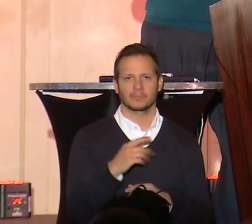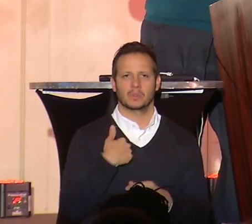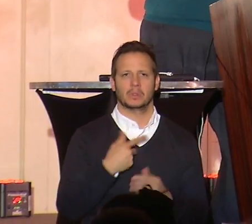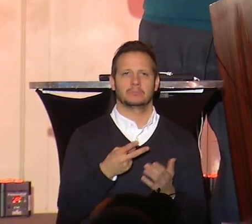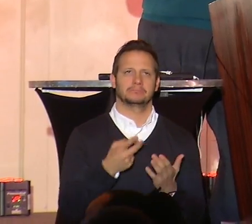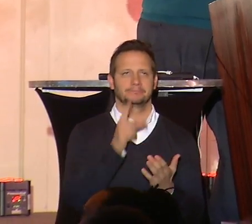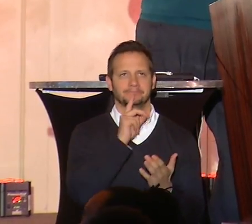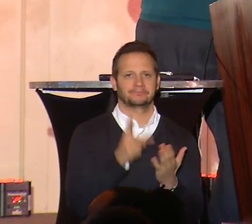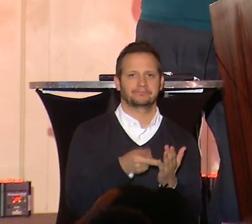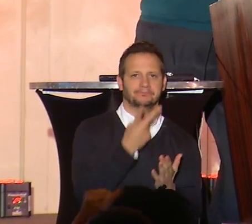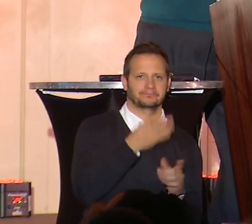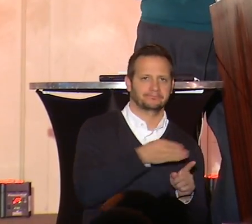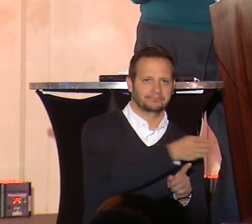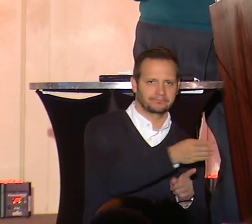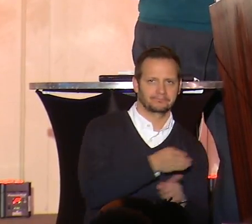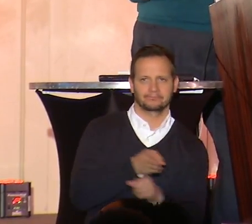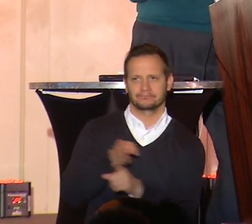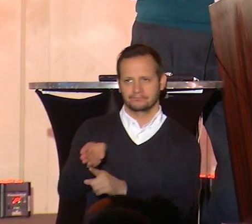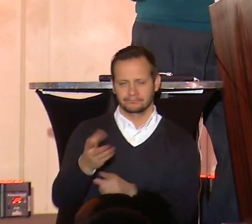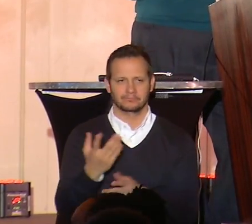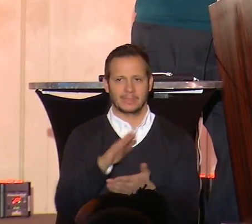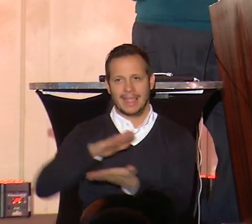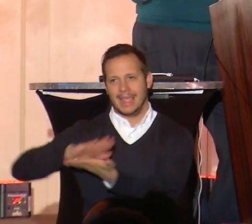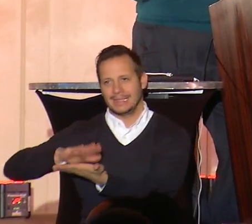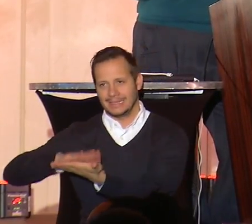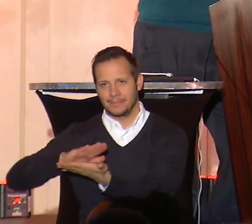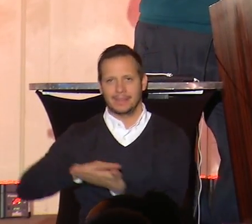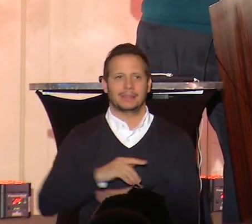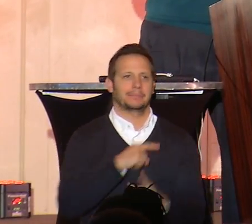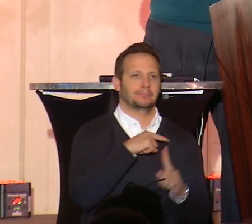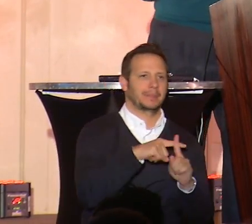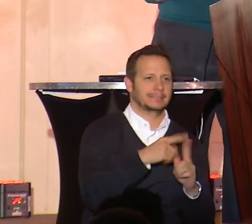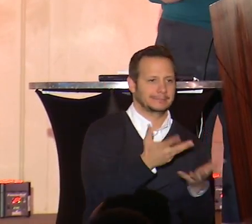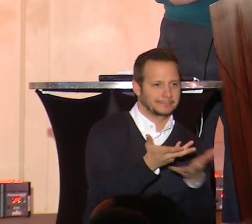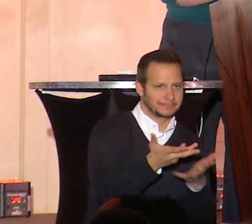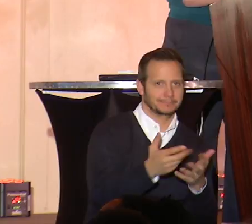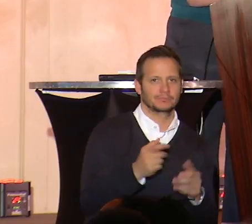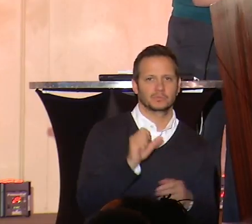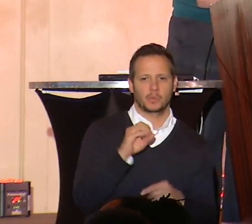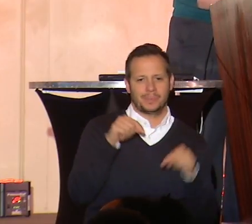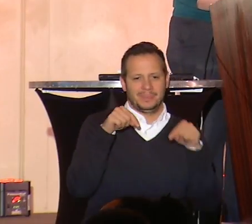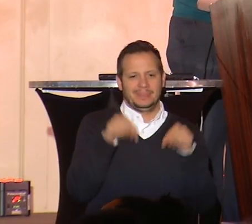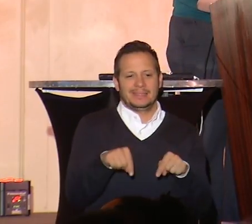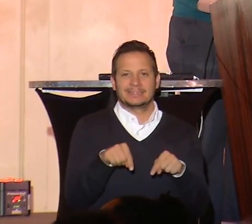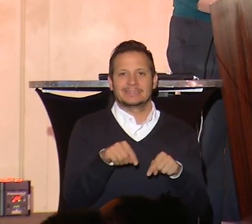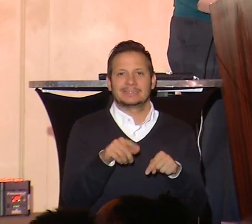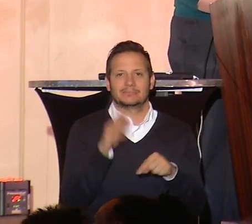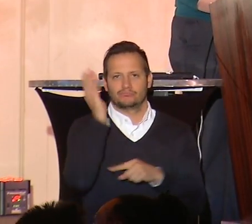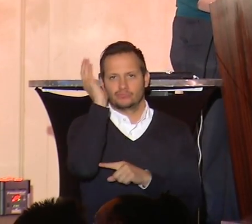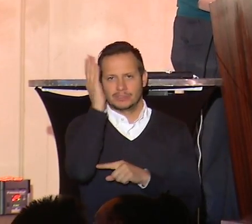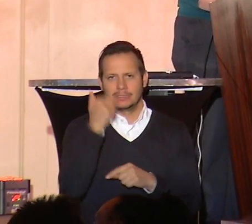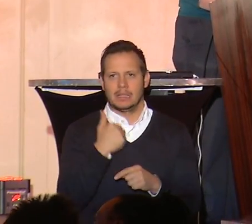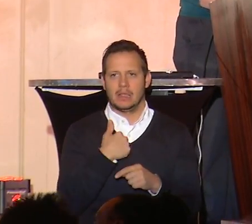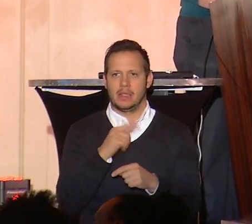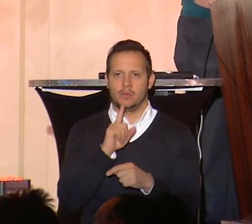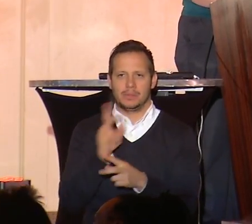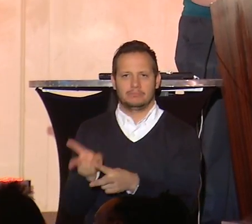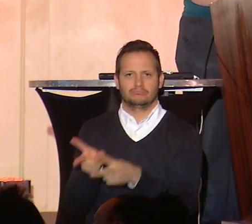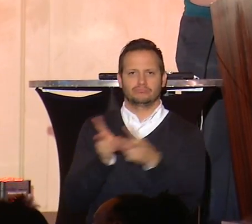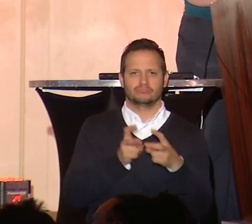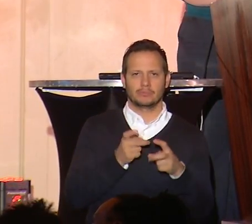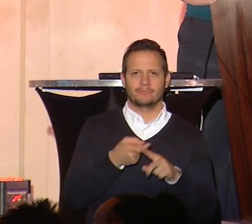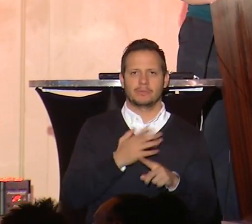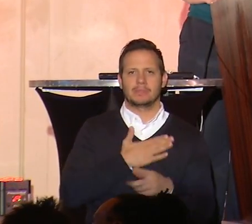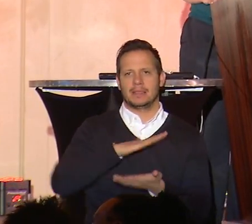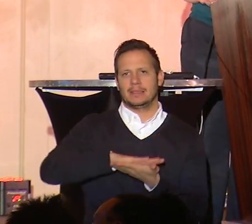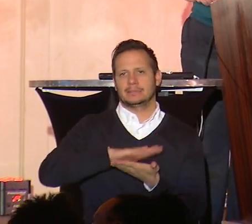a dual track sort of policy person and academic. And that's kind of what this presentation is drawn from.